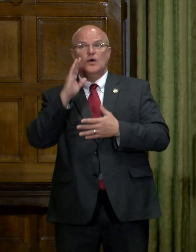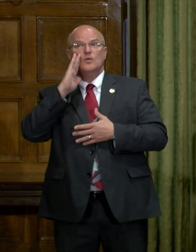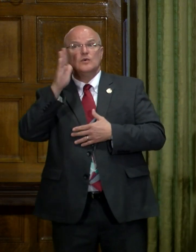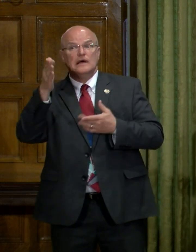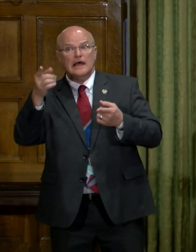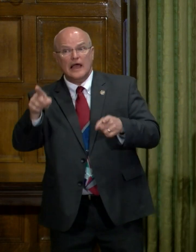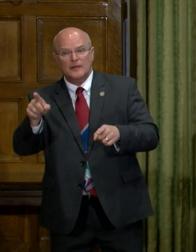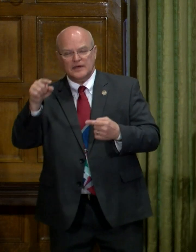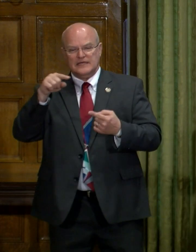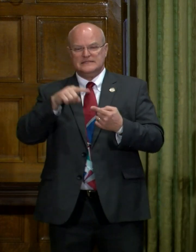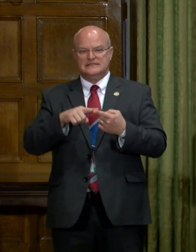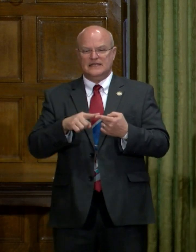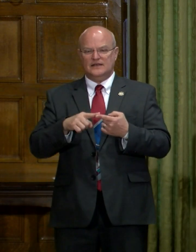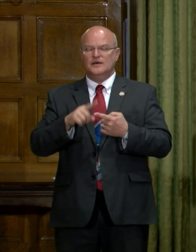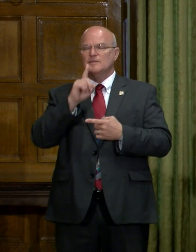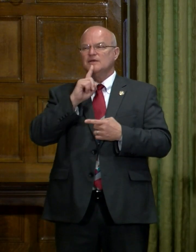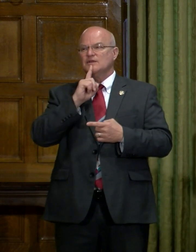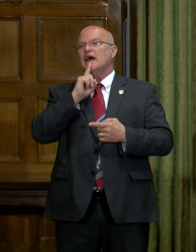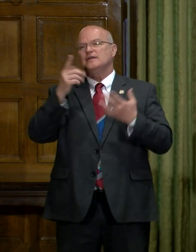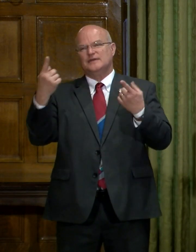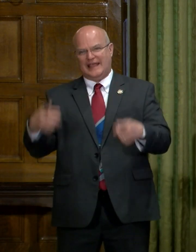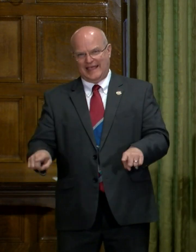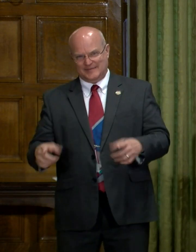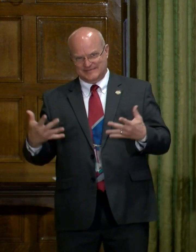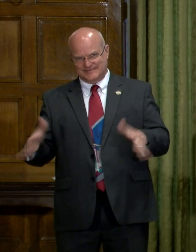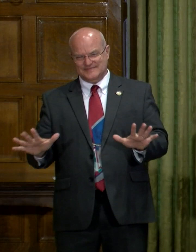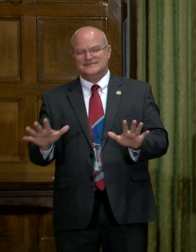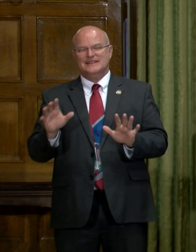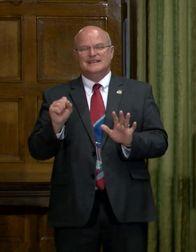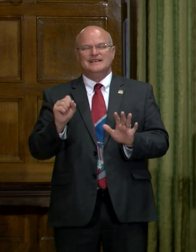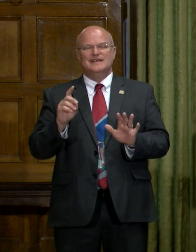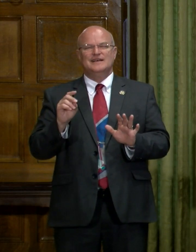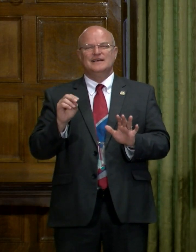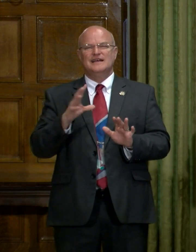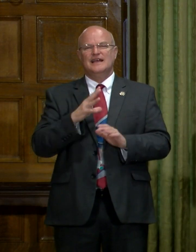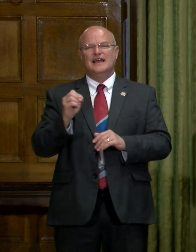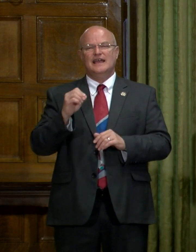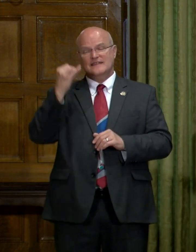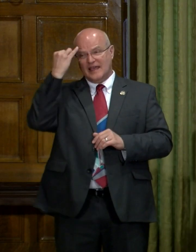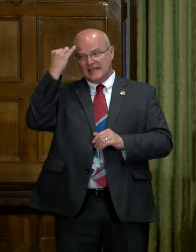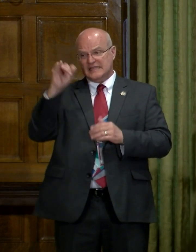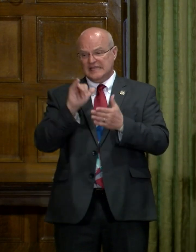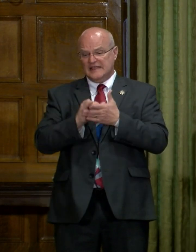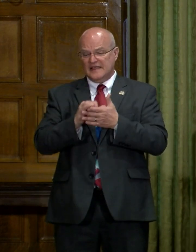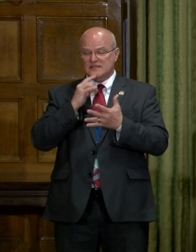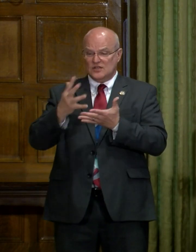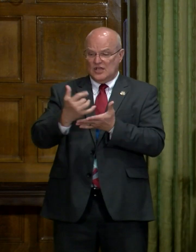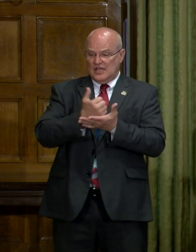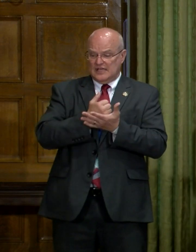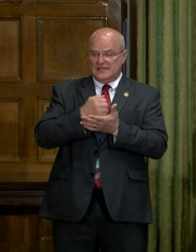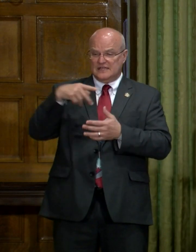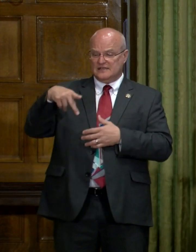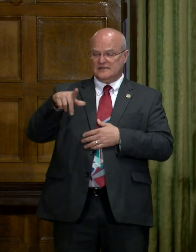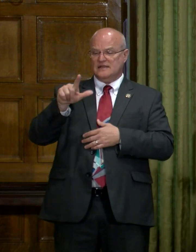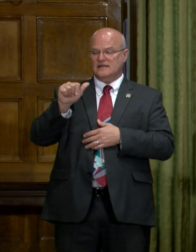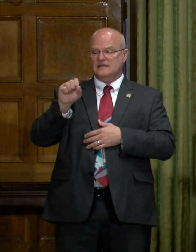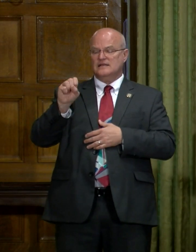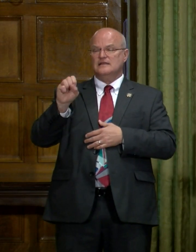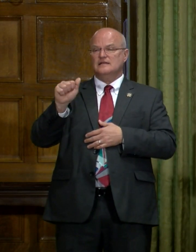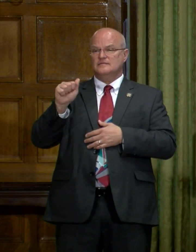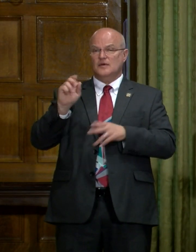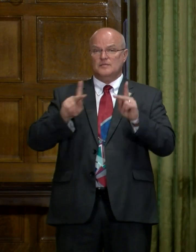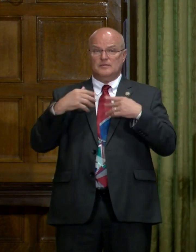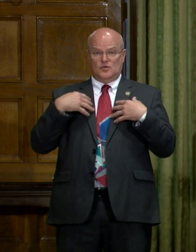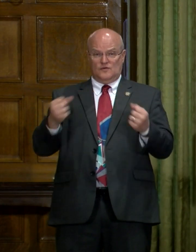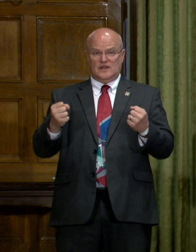to happen until we make sure that it actually does. The idea there is to collect plasma from people who've